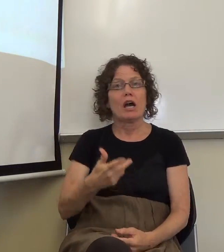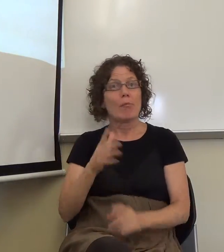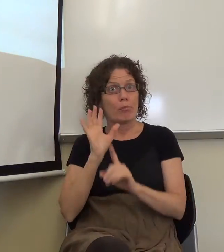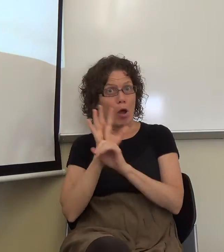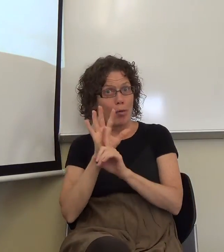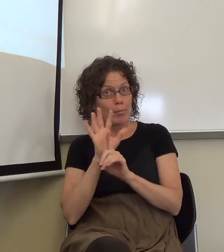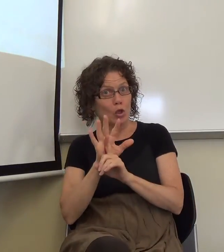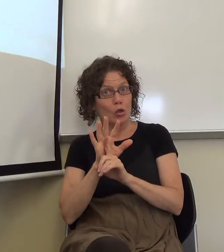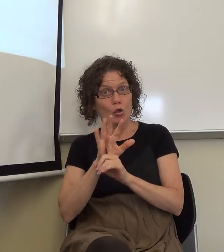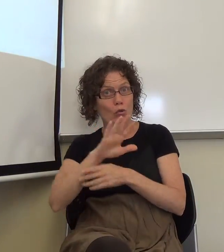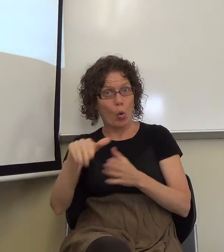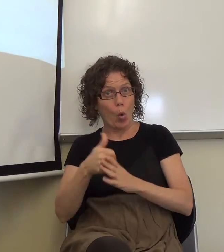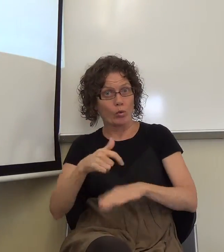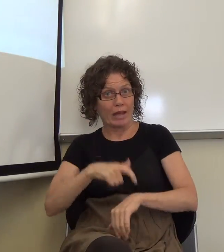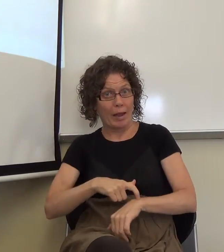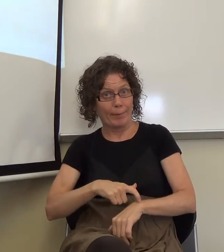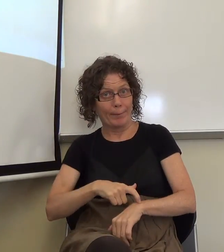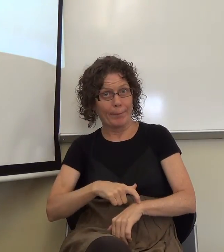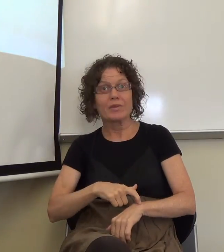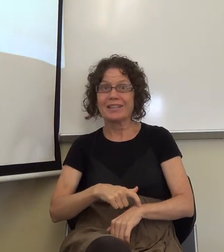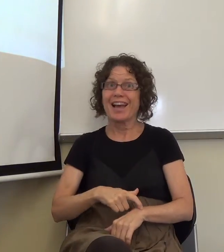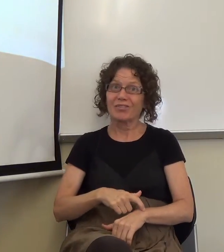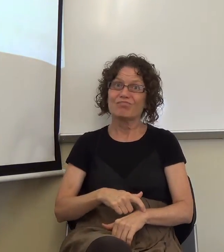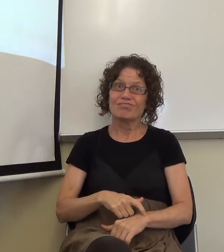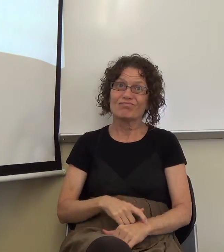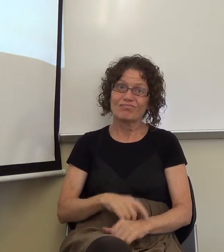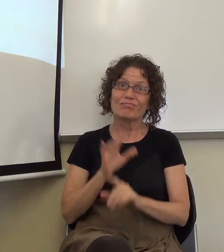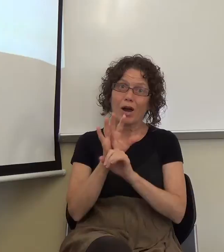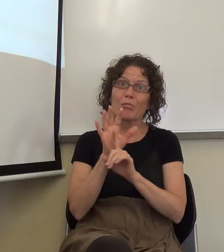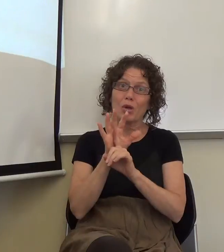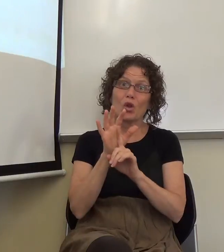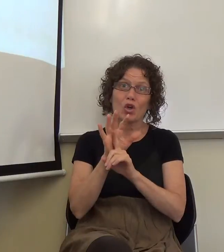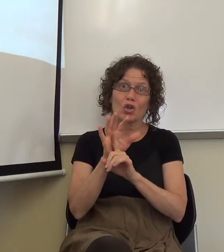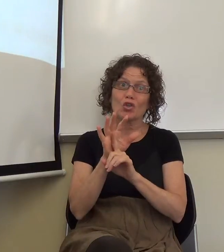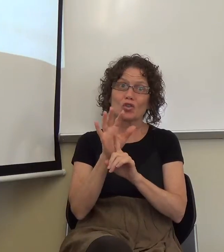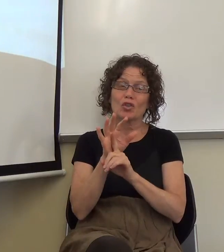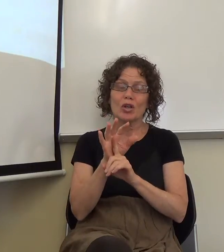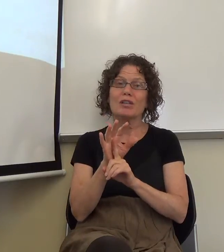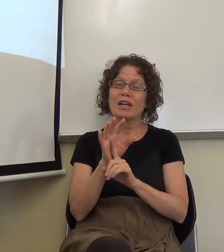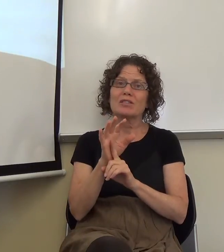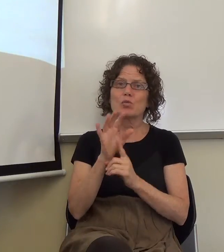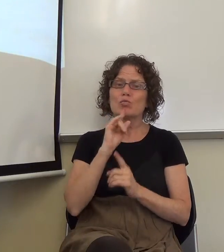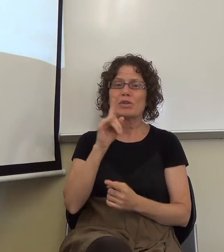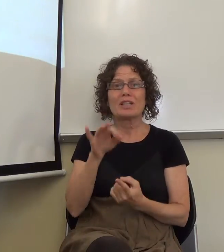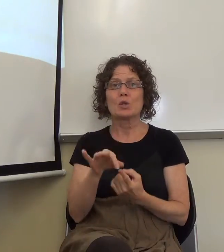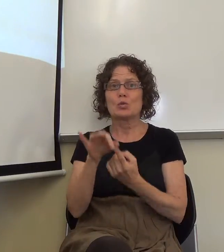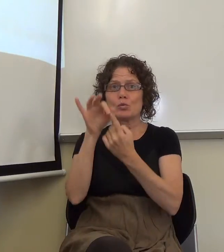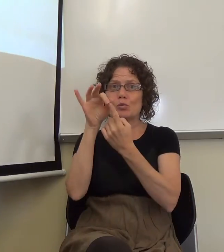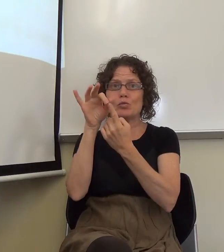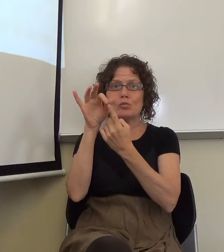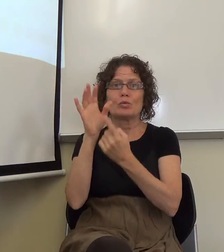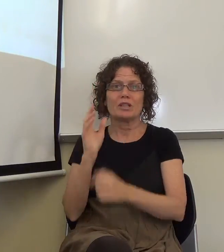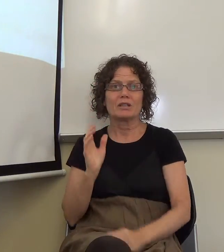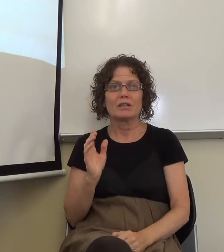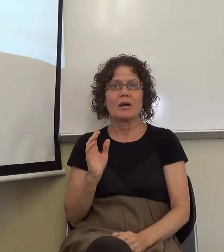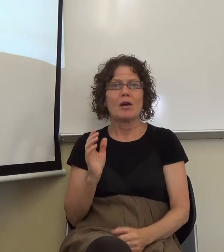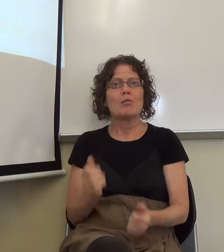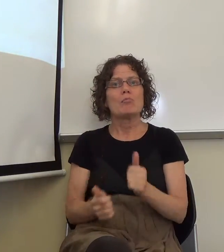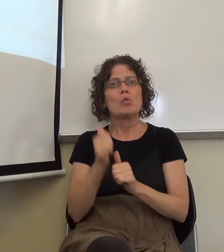that time? Pretty much, yeah. Which is unusual. So most people have been around that long, they